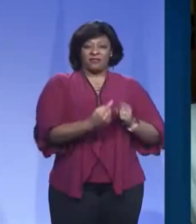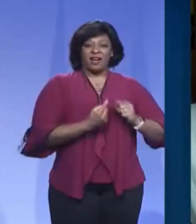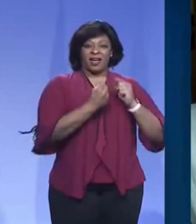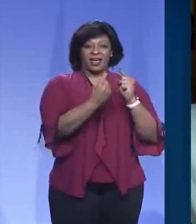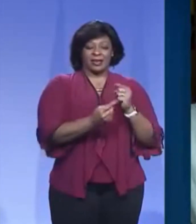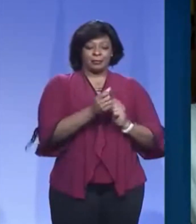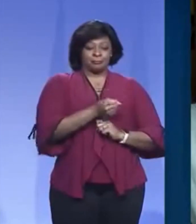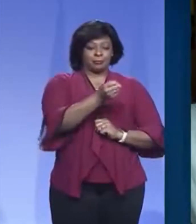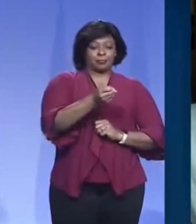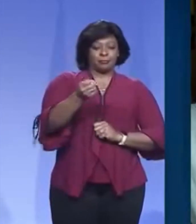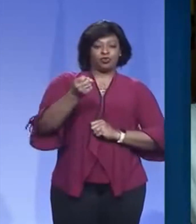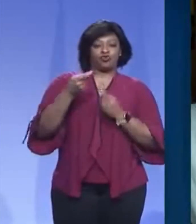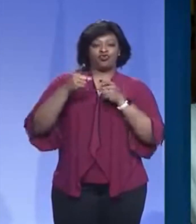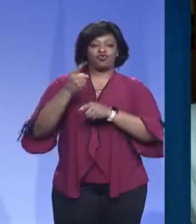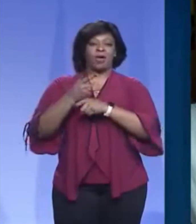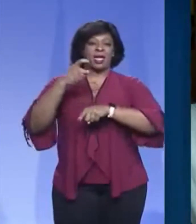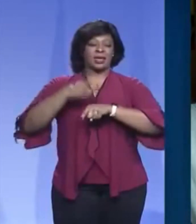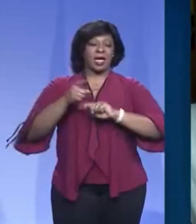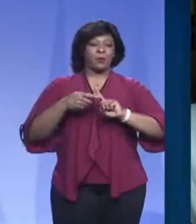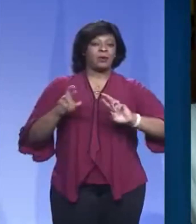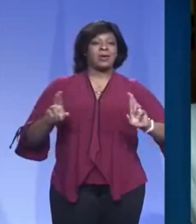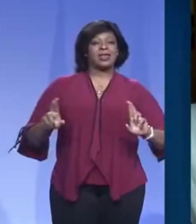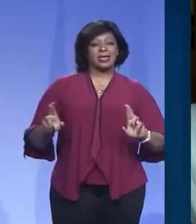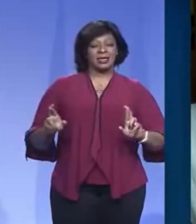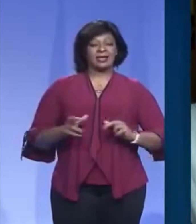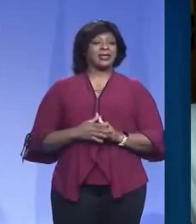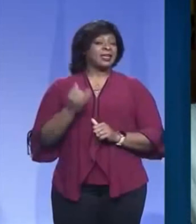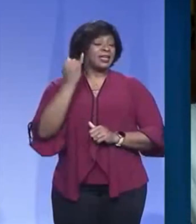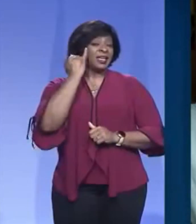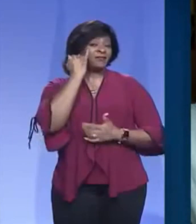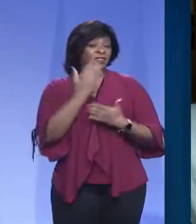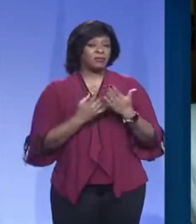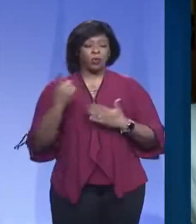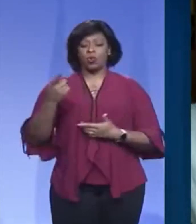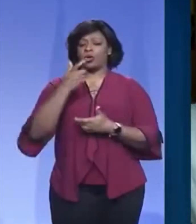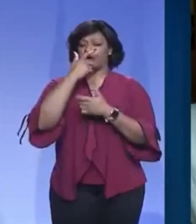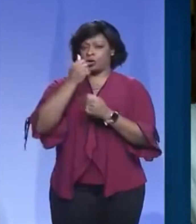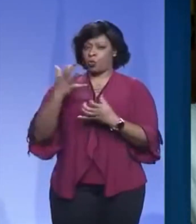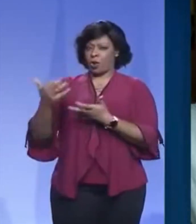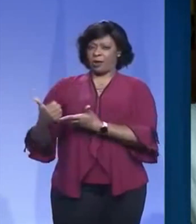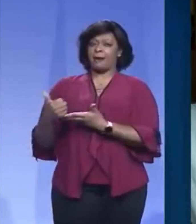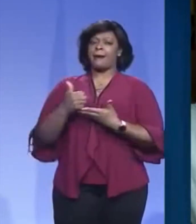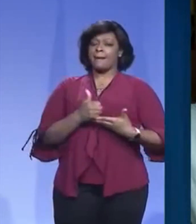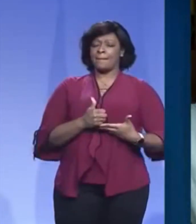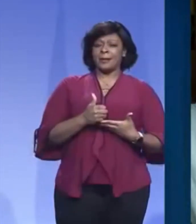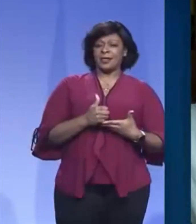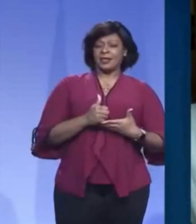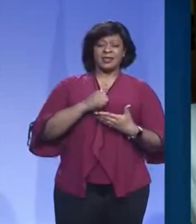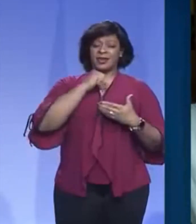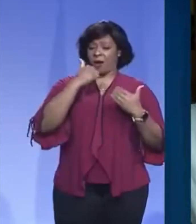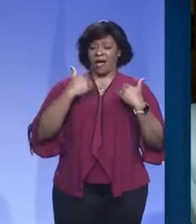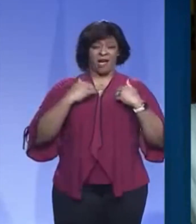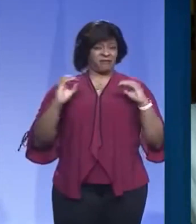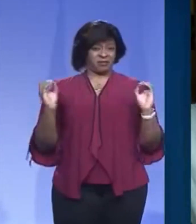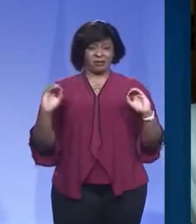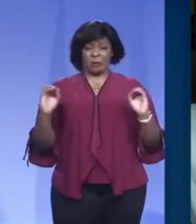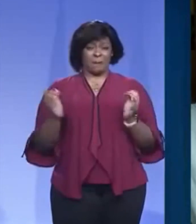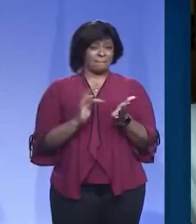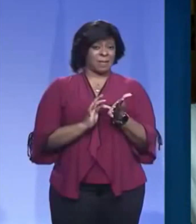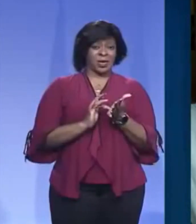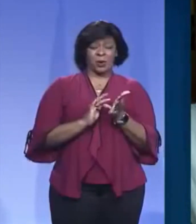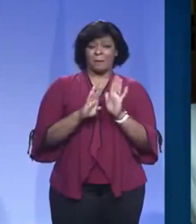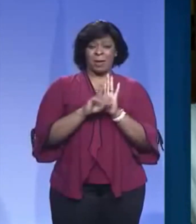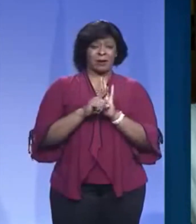right place at the right time. If you are someone who is interested in helping, but don't have any kind of a